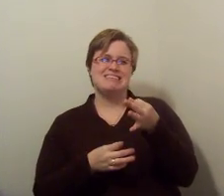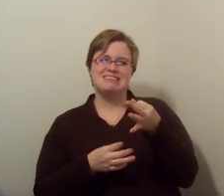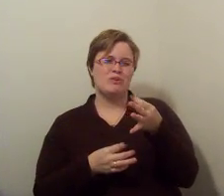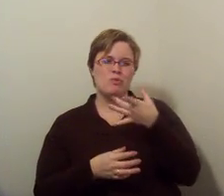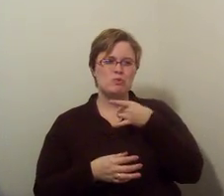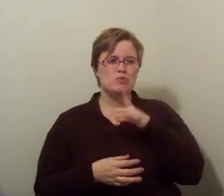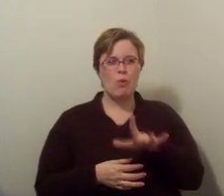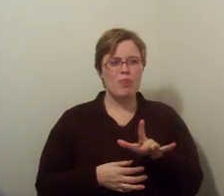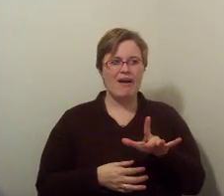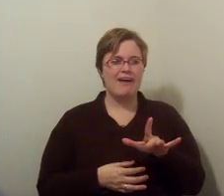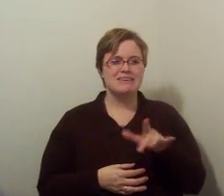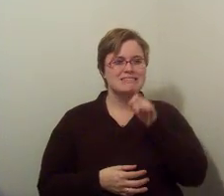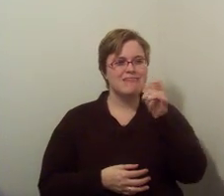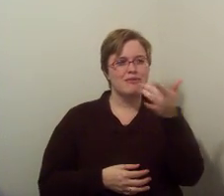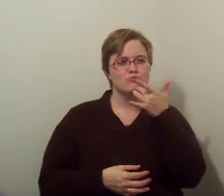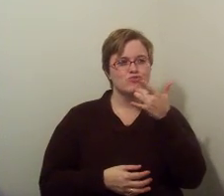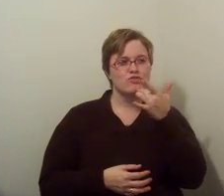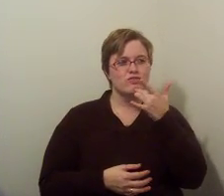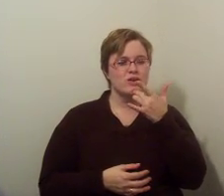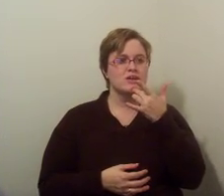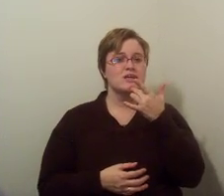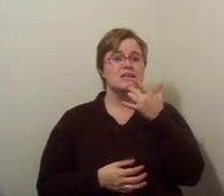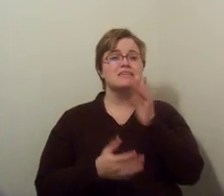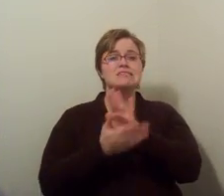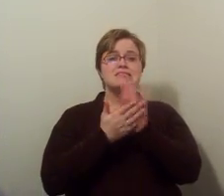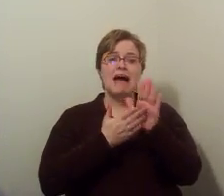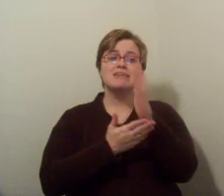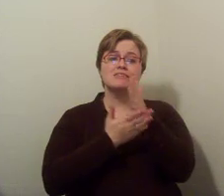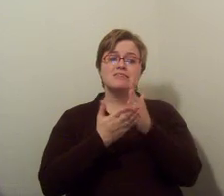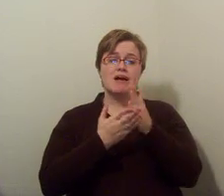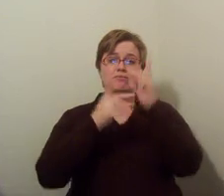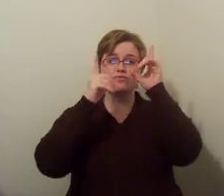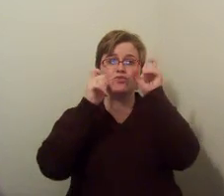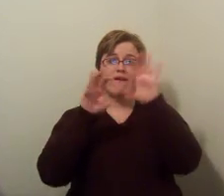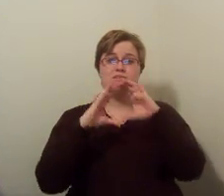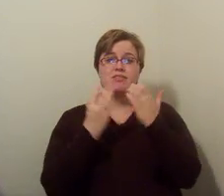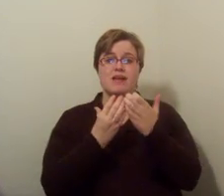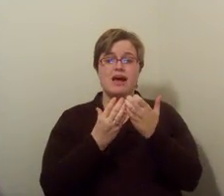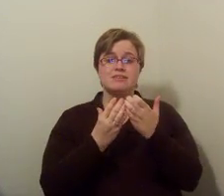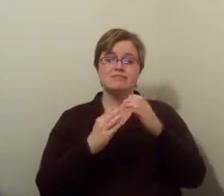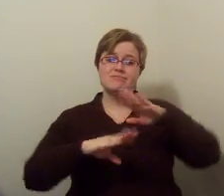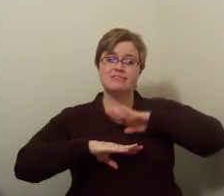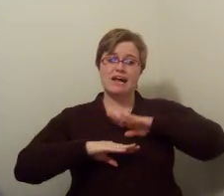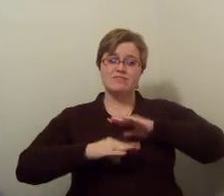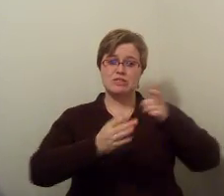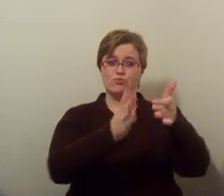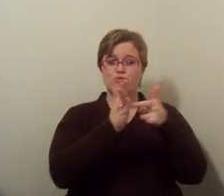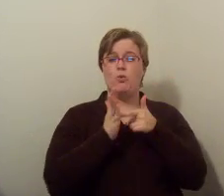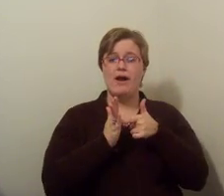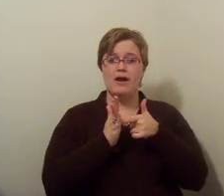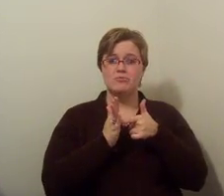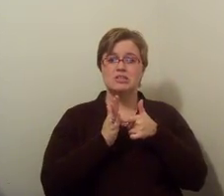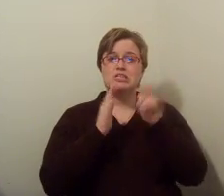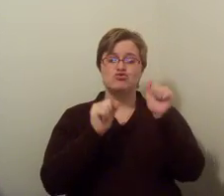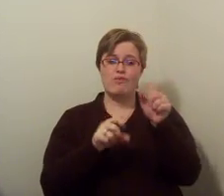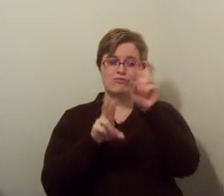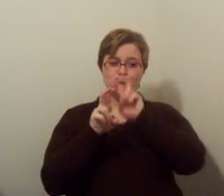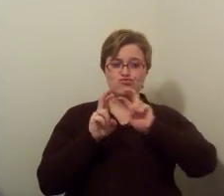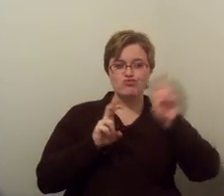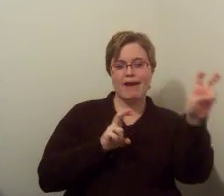what's nice about some of the photography courses is that they could meet certain requirements that really you could kind of take with you no matter what your